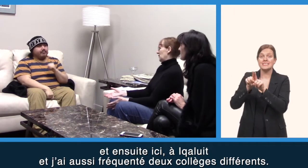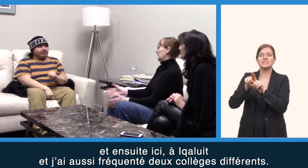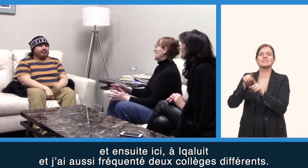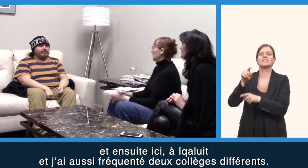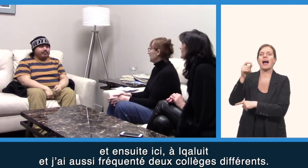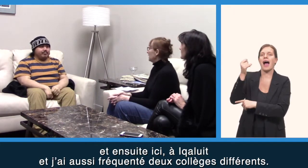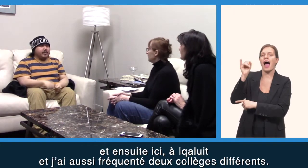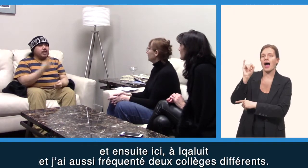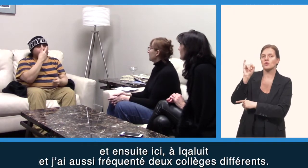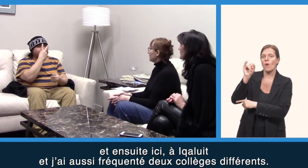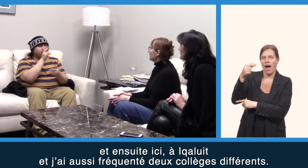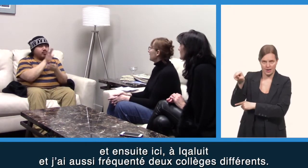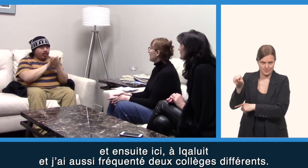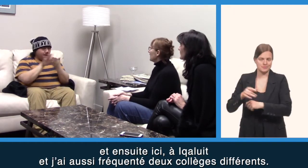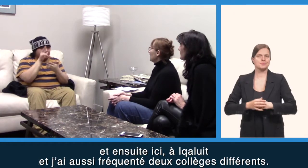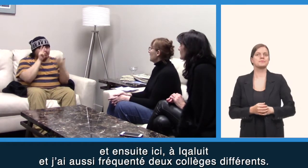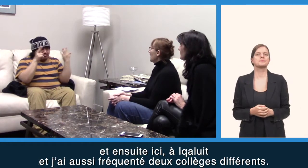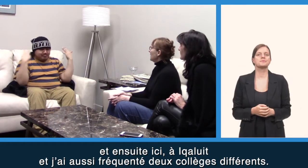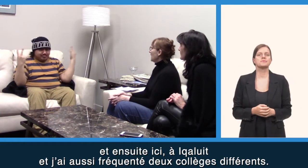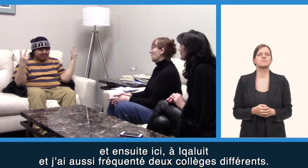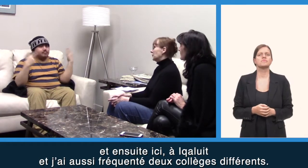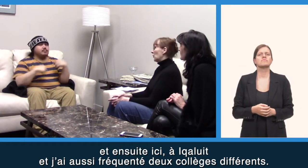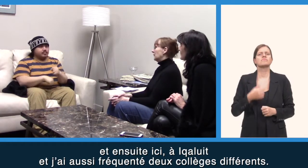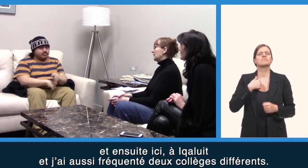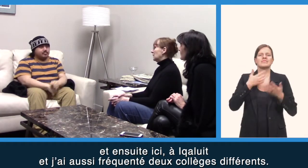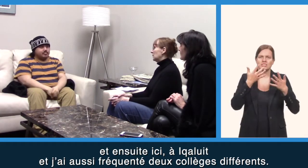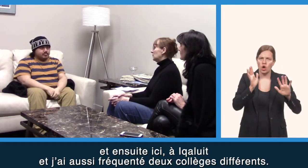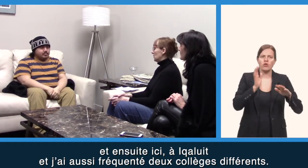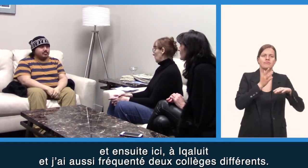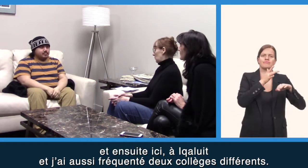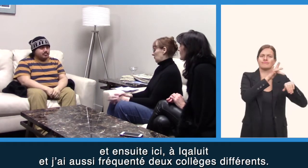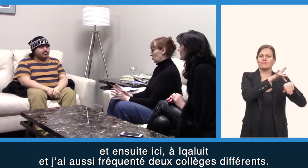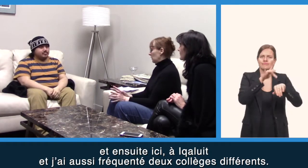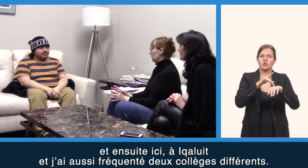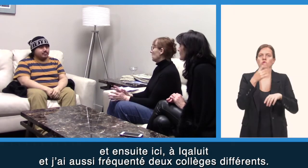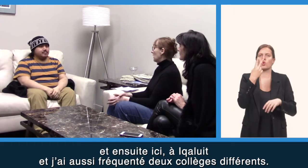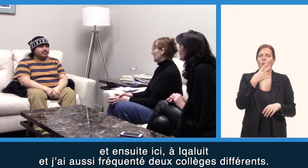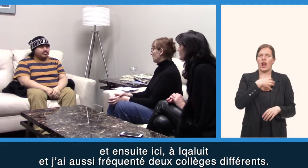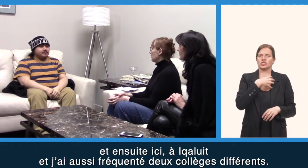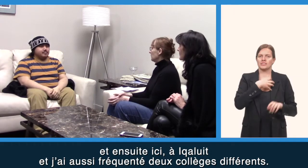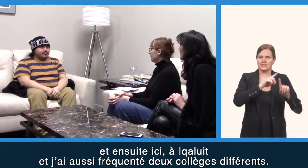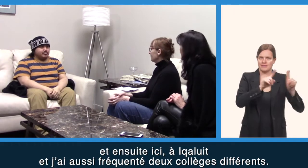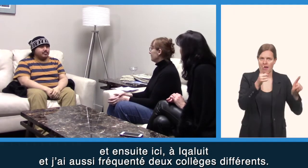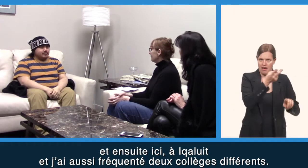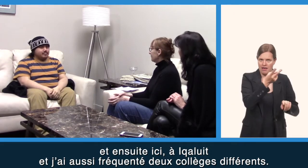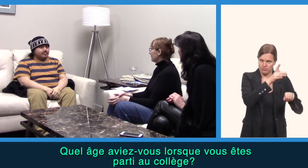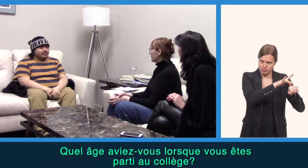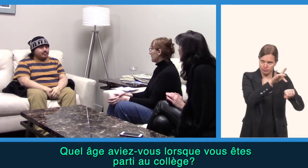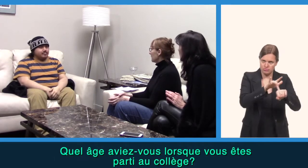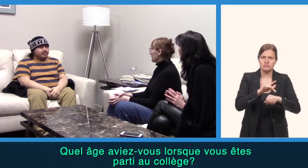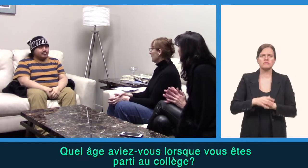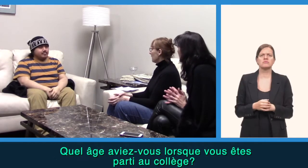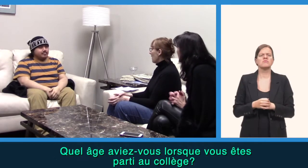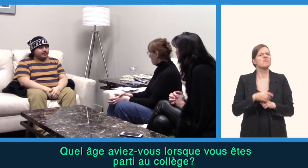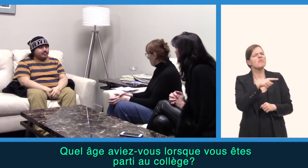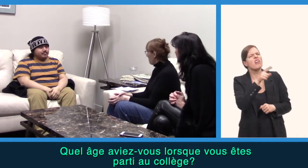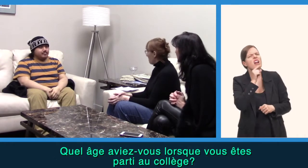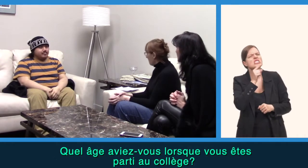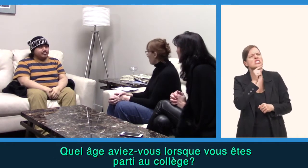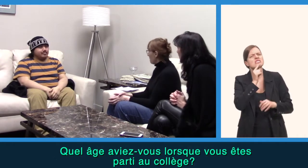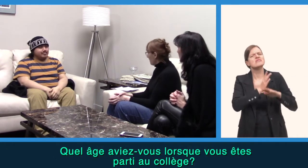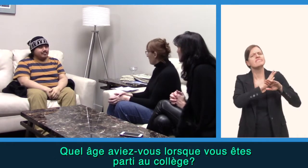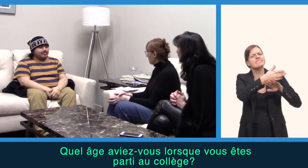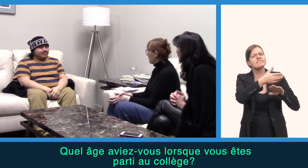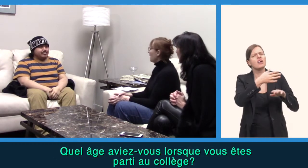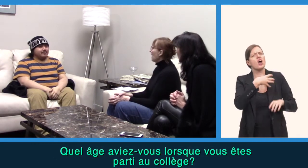then here, Iqaluit. And then also I've attended 2 different colleges. oh, how old were you when you